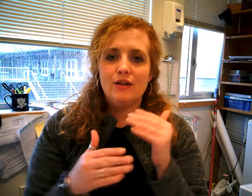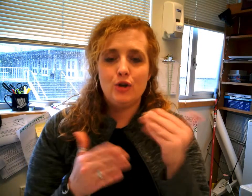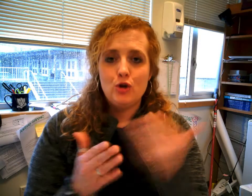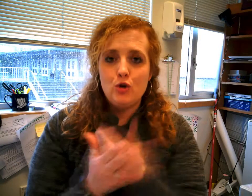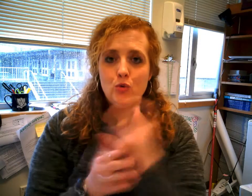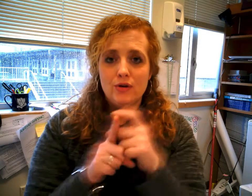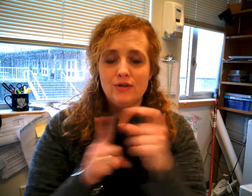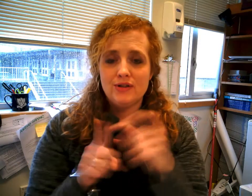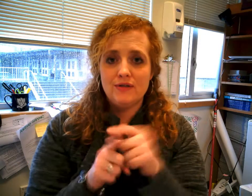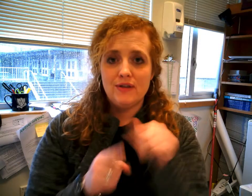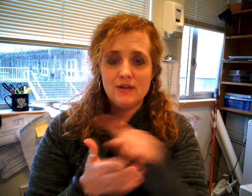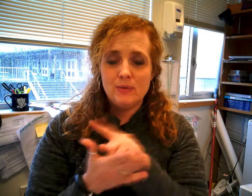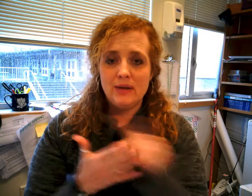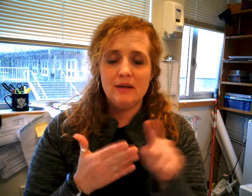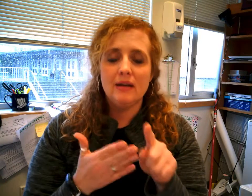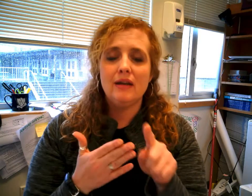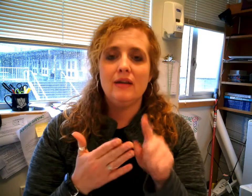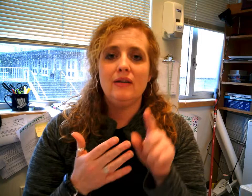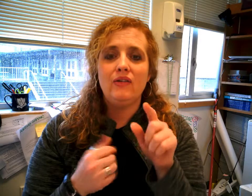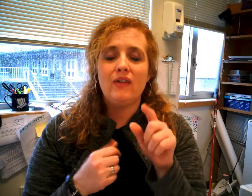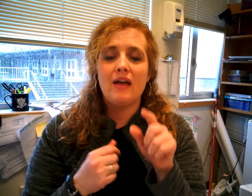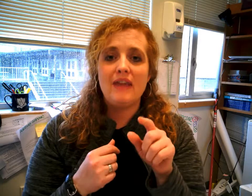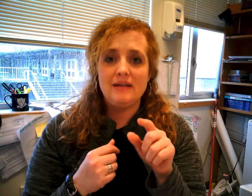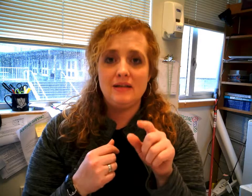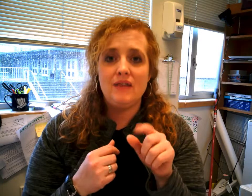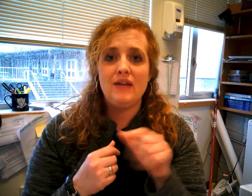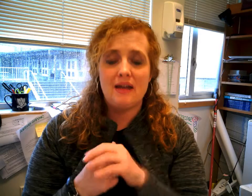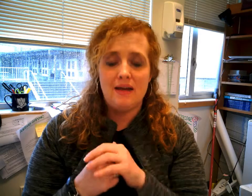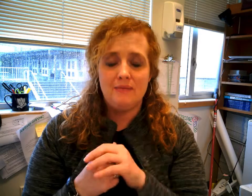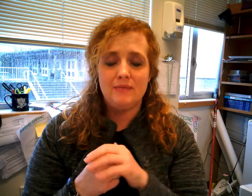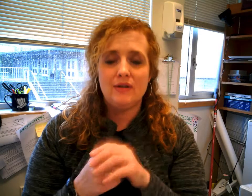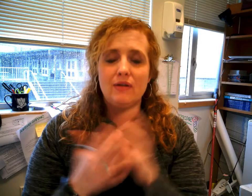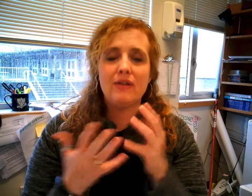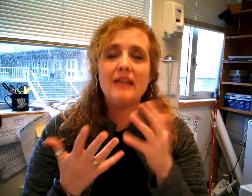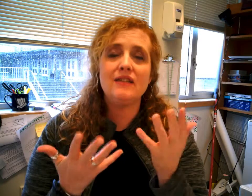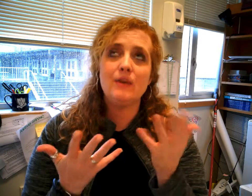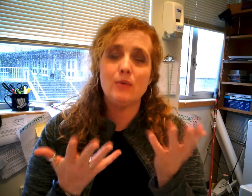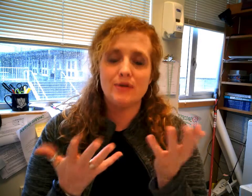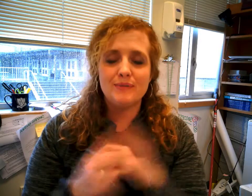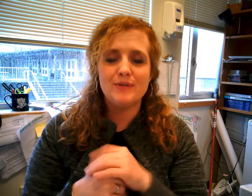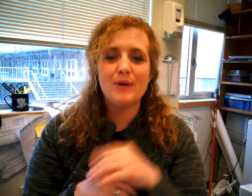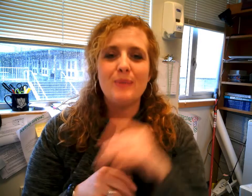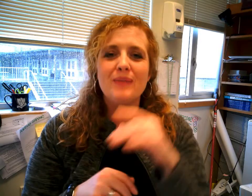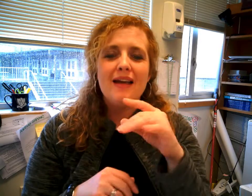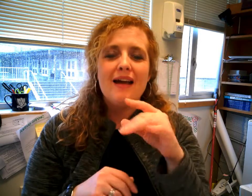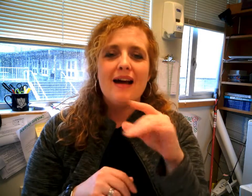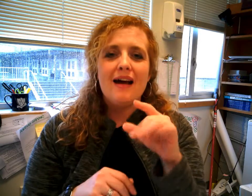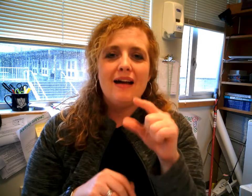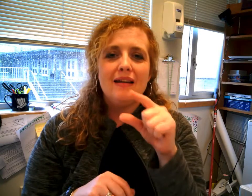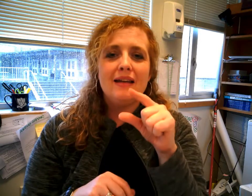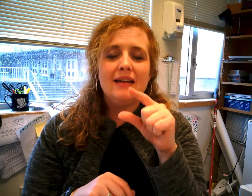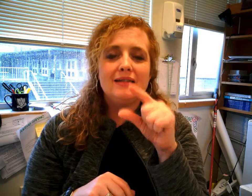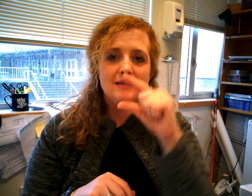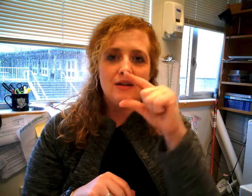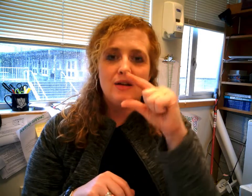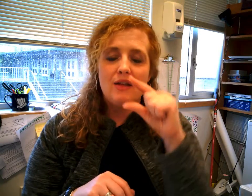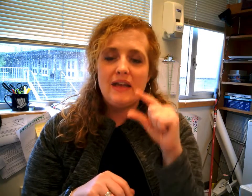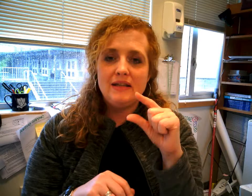The new words for this week is Thanksgiving Day. So Thanksgiving words. So it's